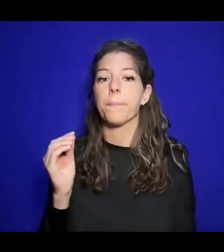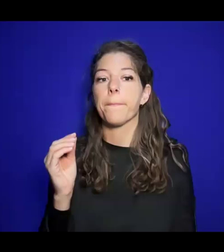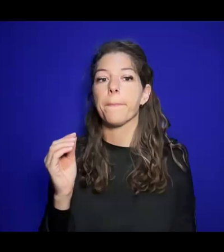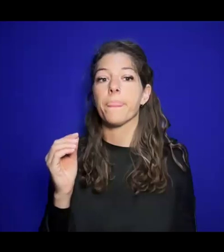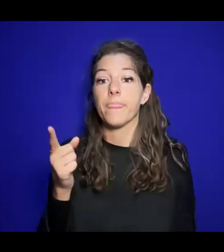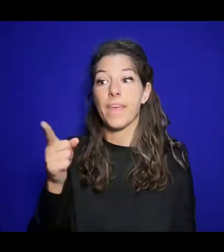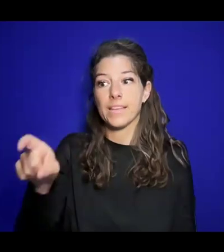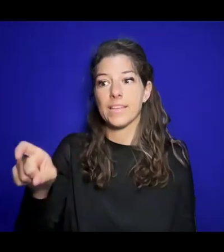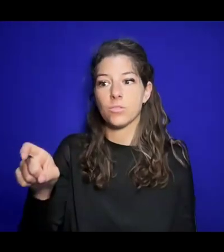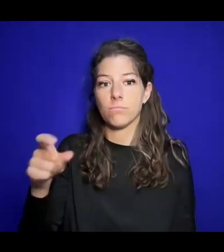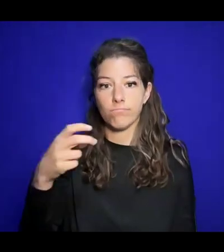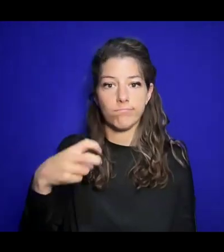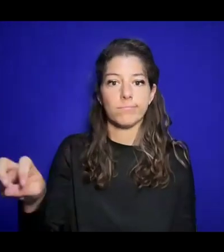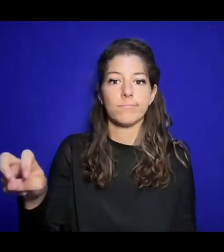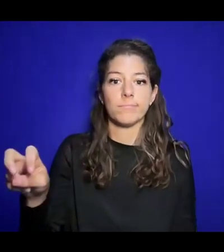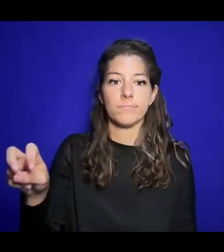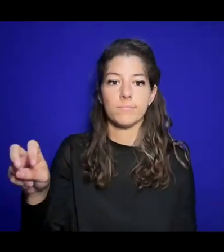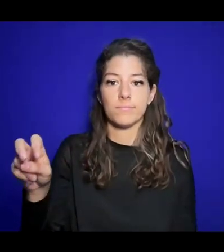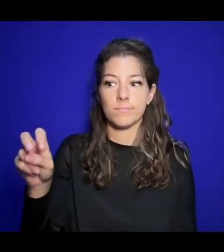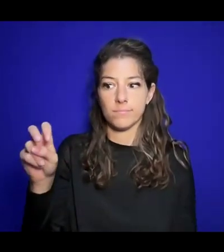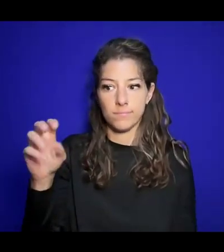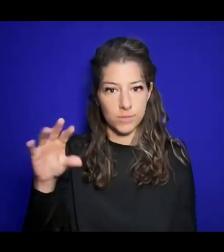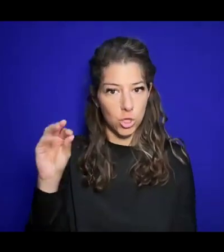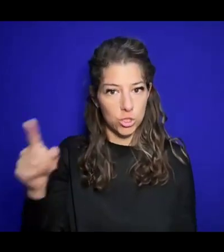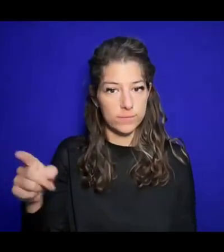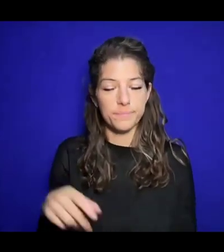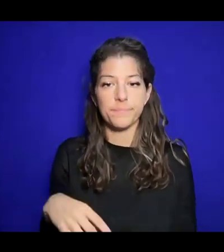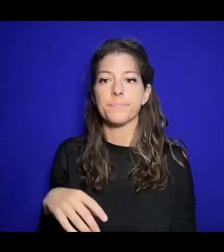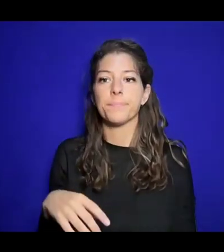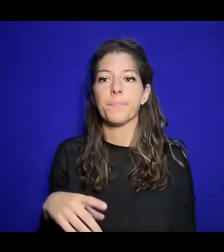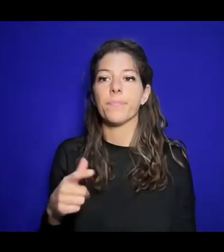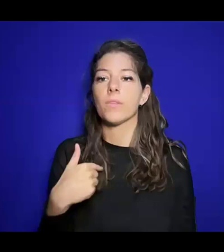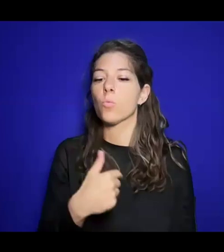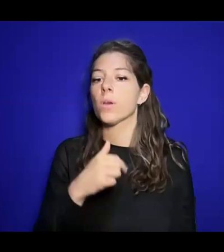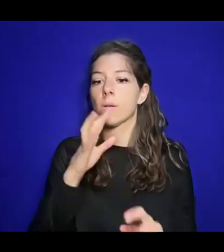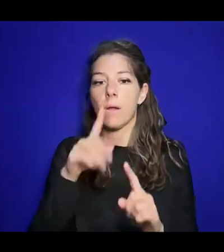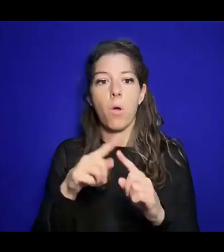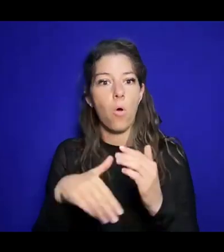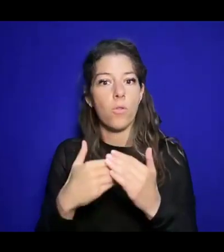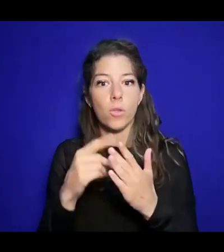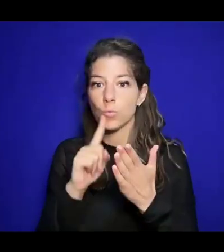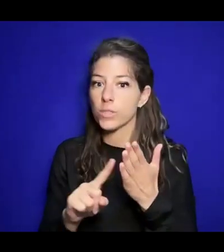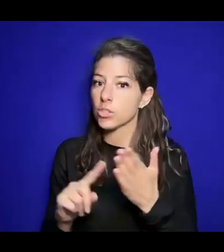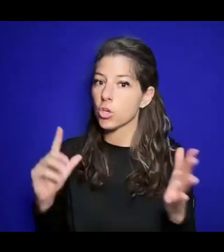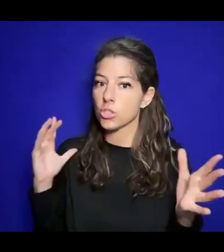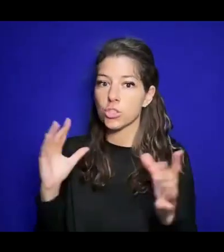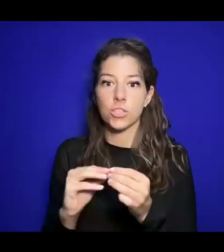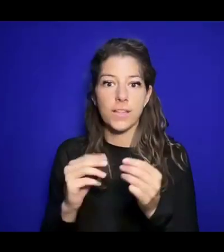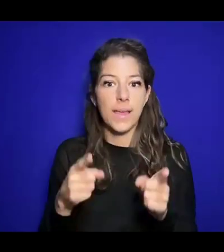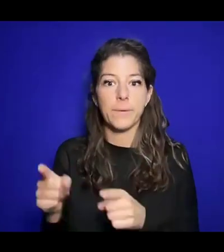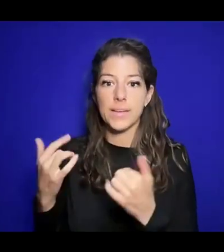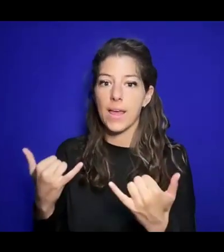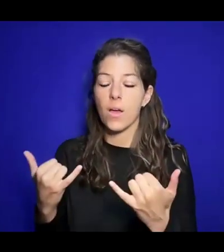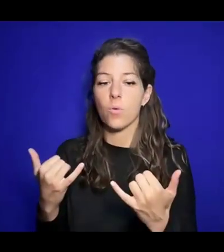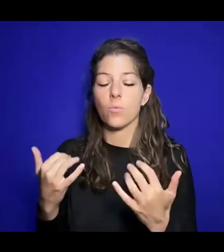they need to, this is the way that I toilet. Now, as I say, we talked about all this research that's coming down the pike.